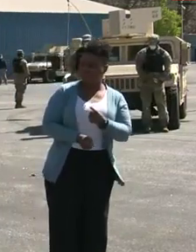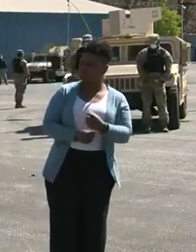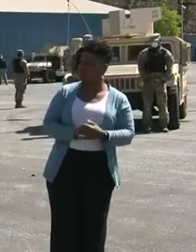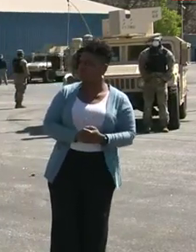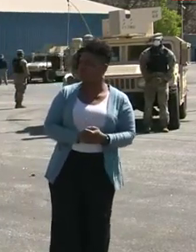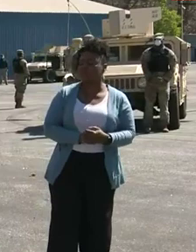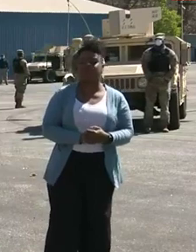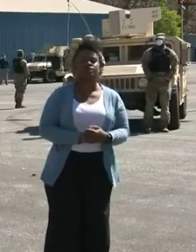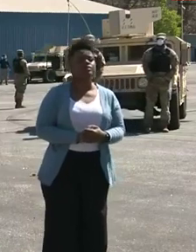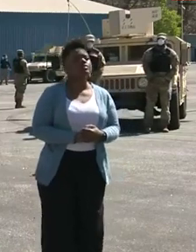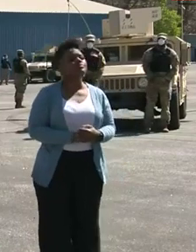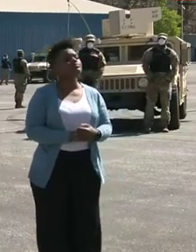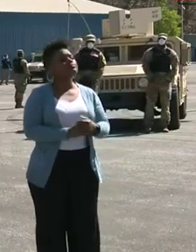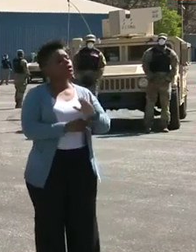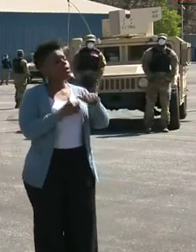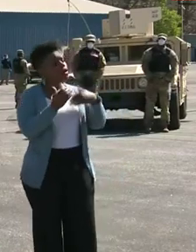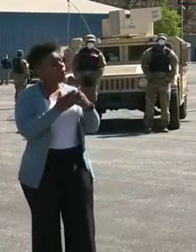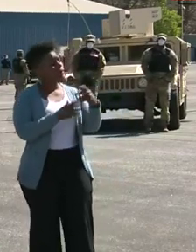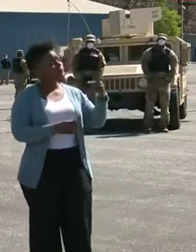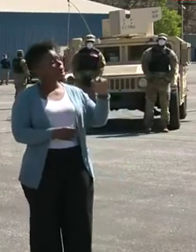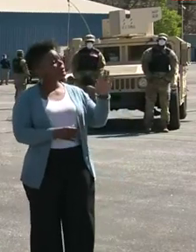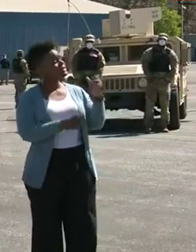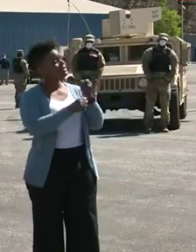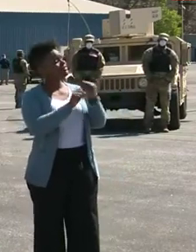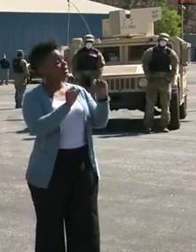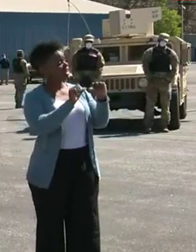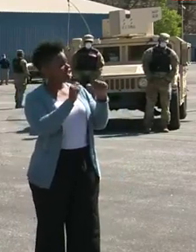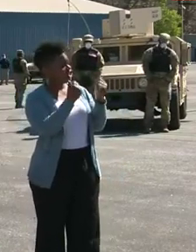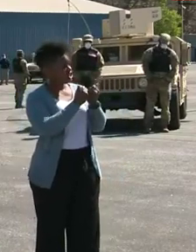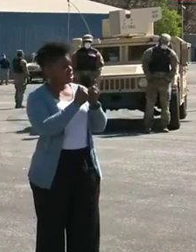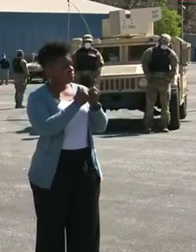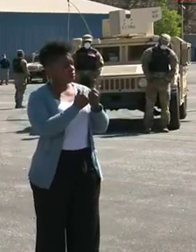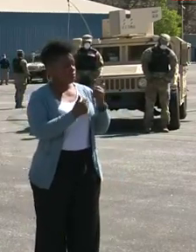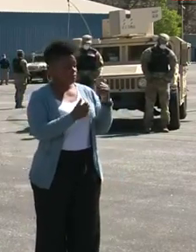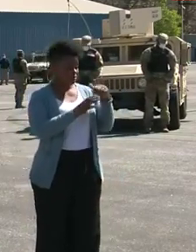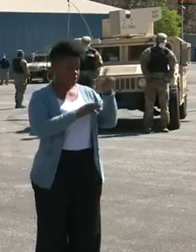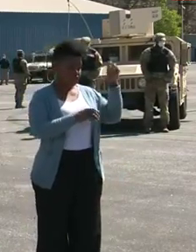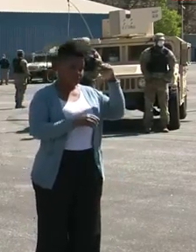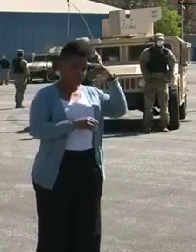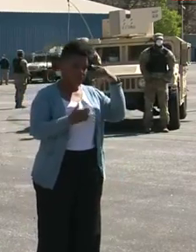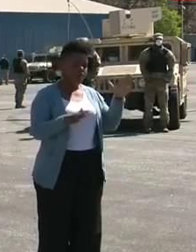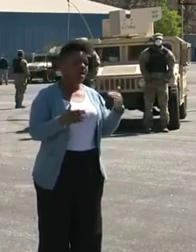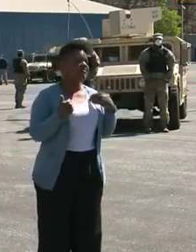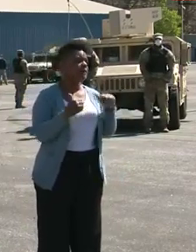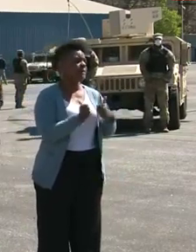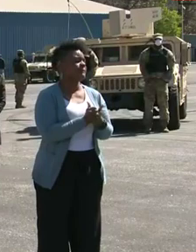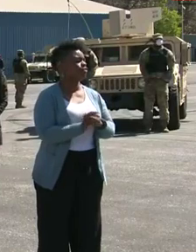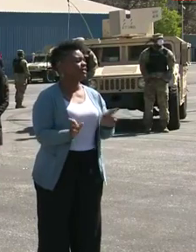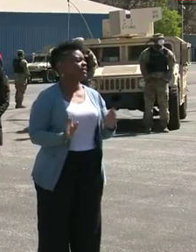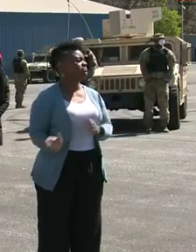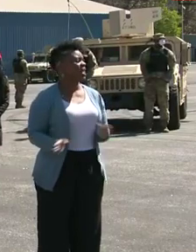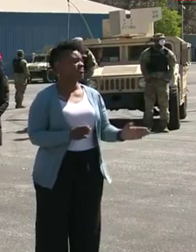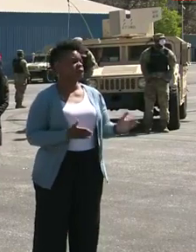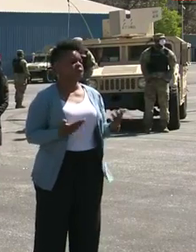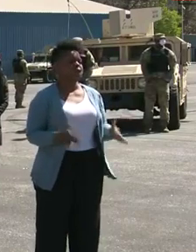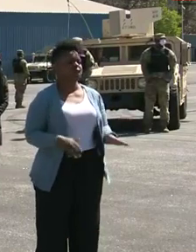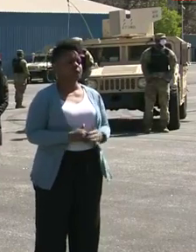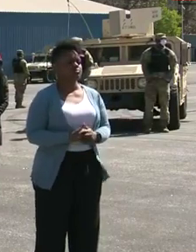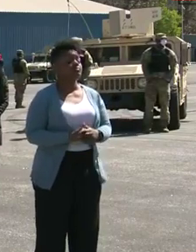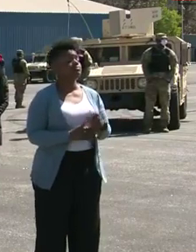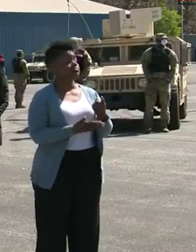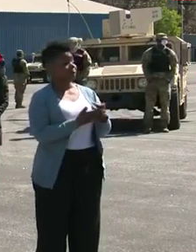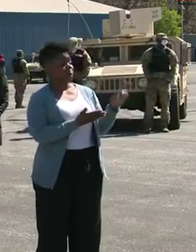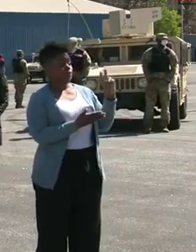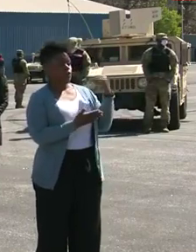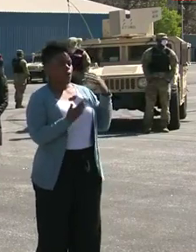Every public safety agency and every agency in government has a COOT plan that 2 months ago they were asked to update for the pandemic. So let me